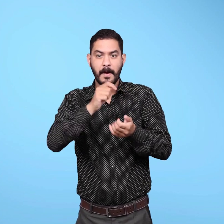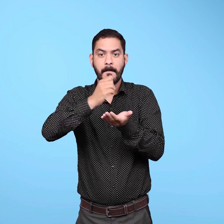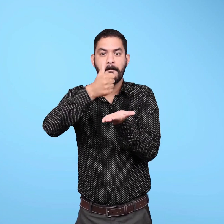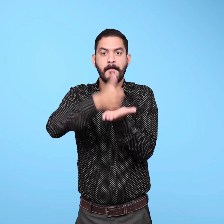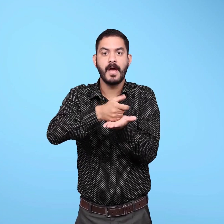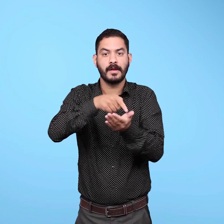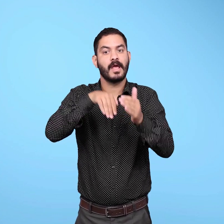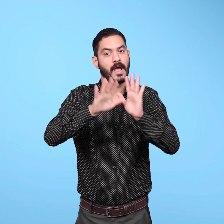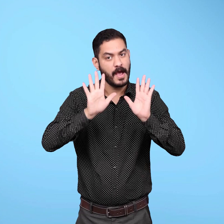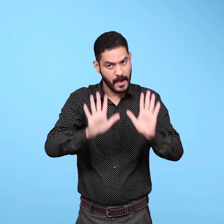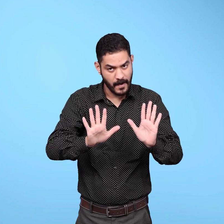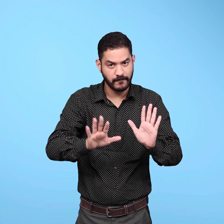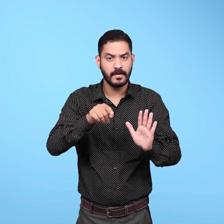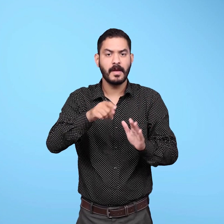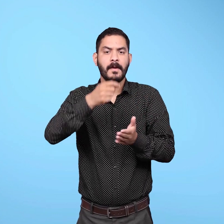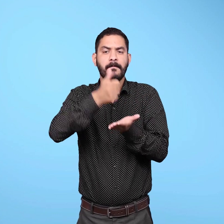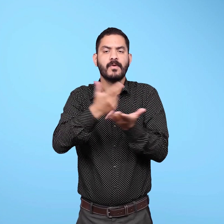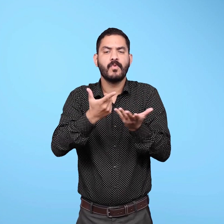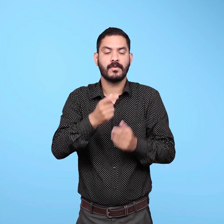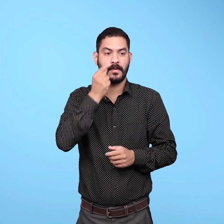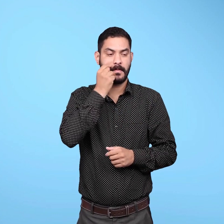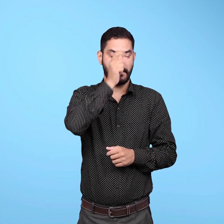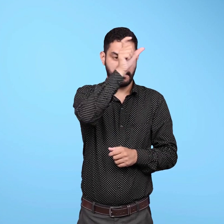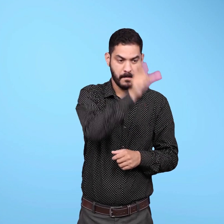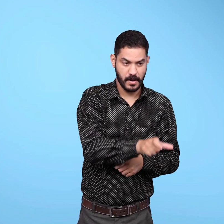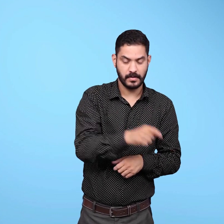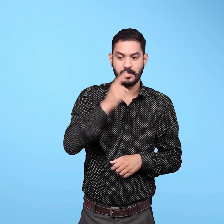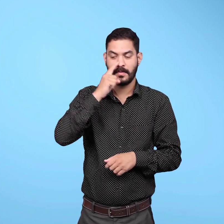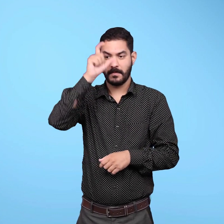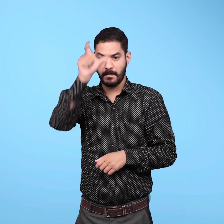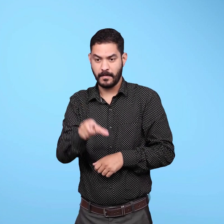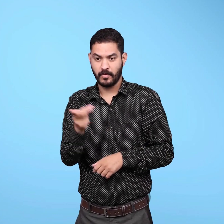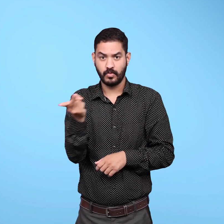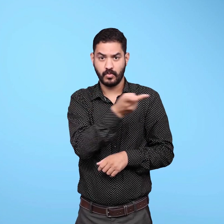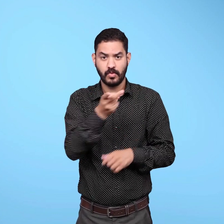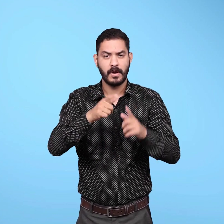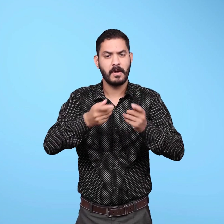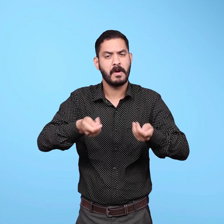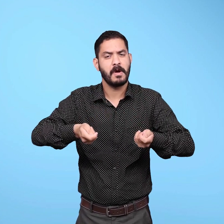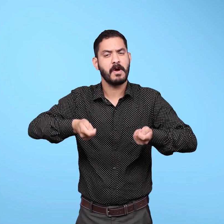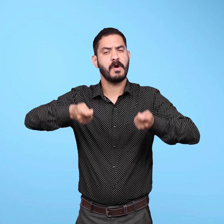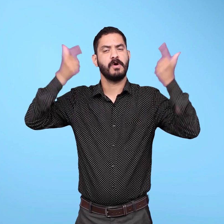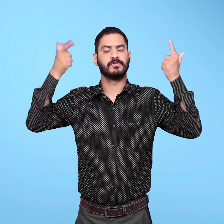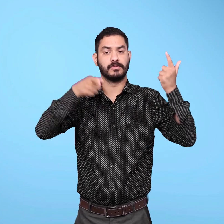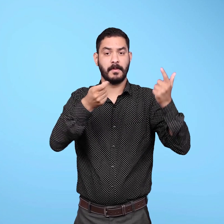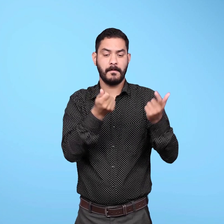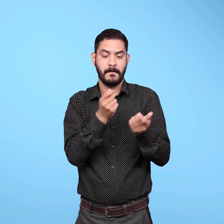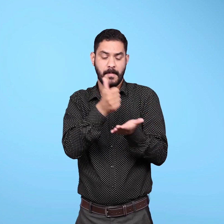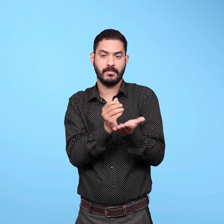women deposited money. This was invested, and part of the interest was returned or used